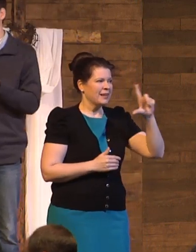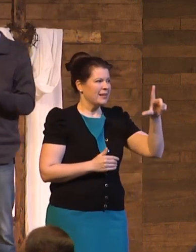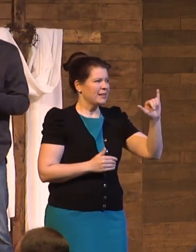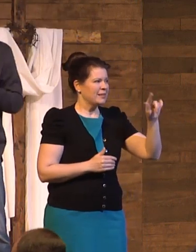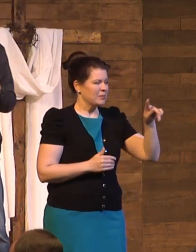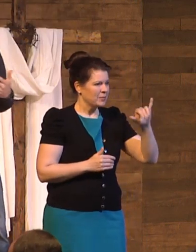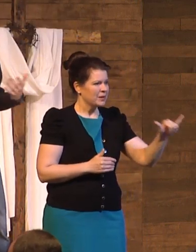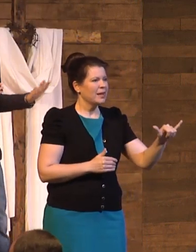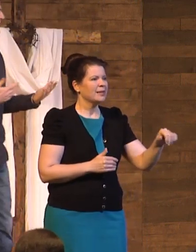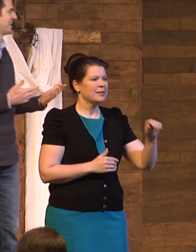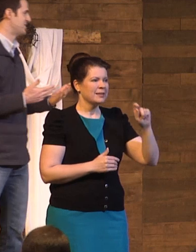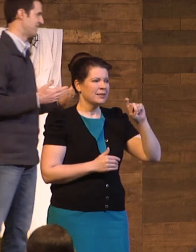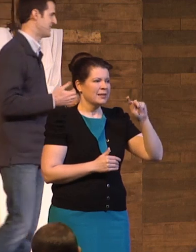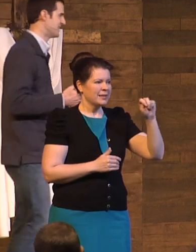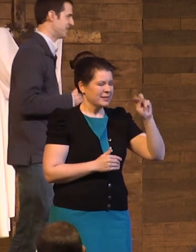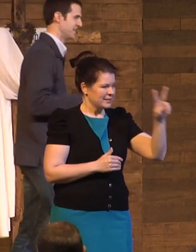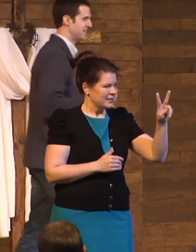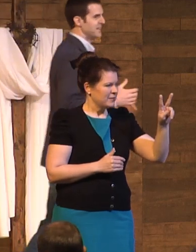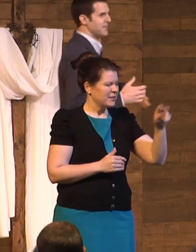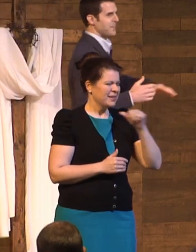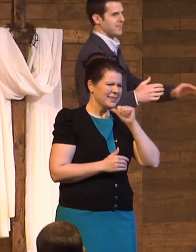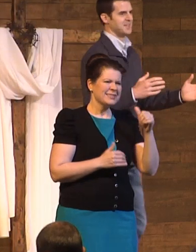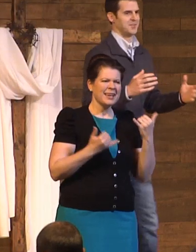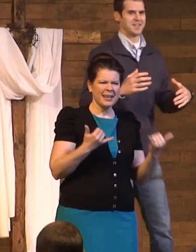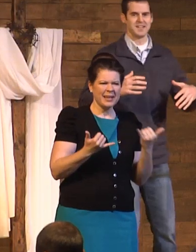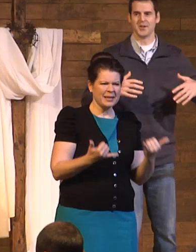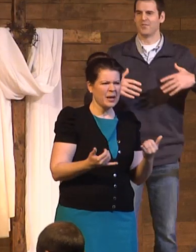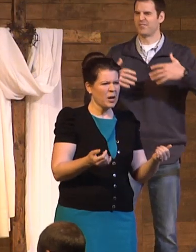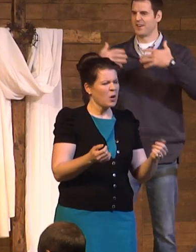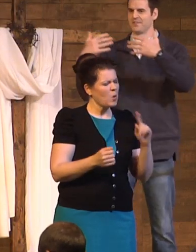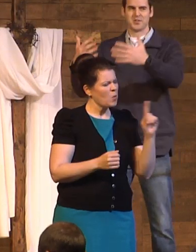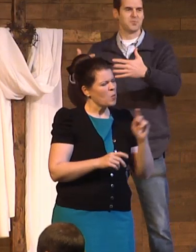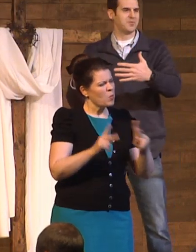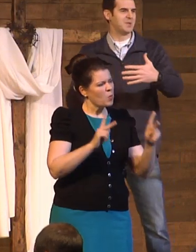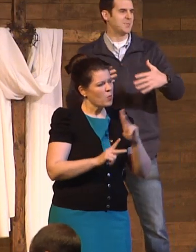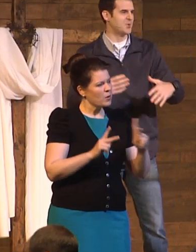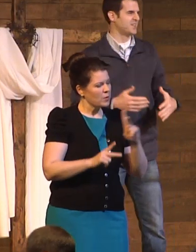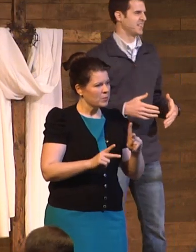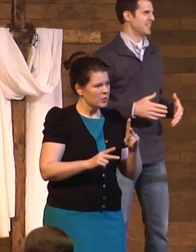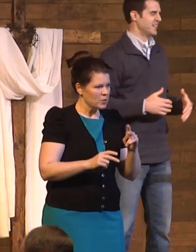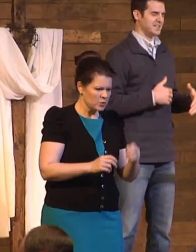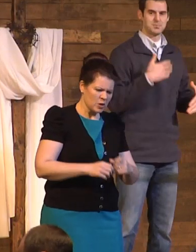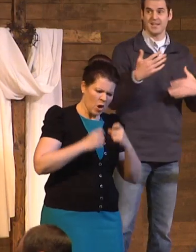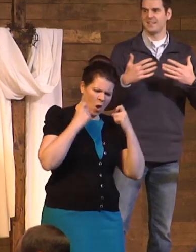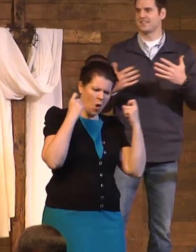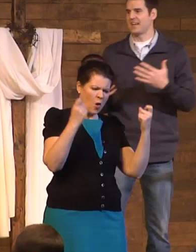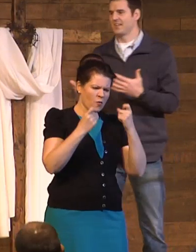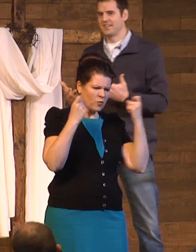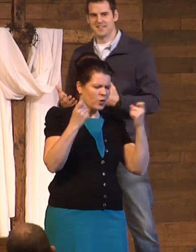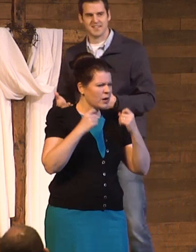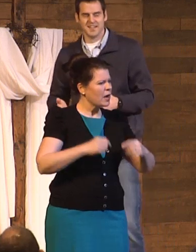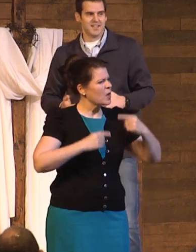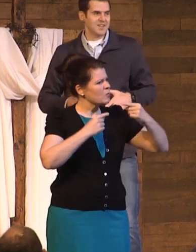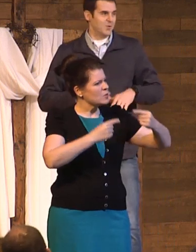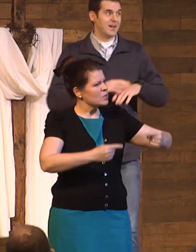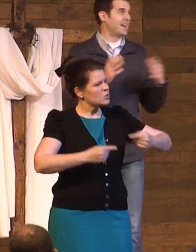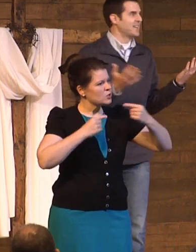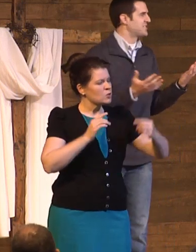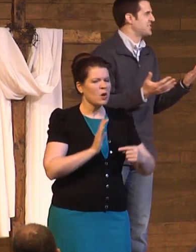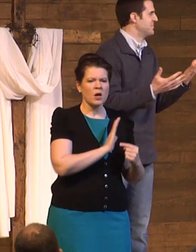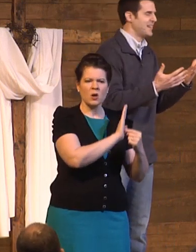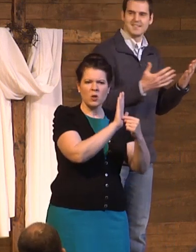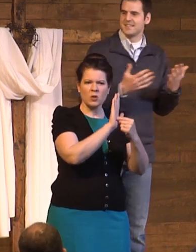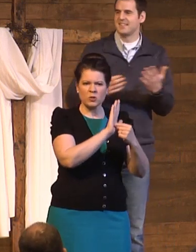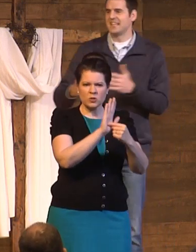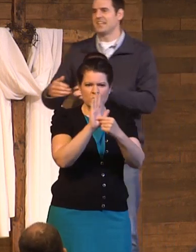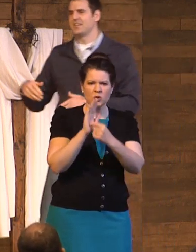someone overcomes some type of tragedy and then, you know, they go in front of a group of people and they display this talent and, wow, that's